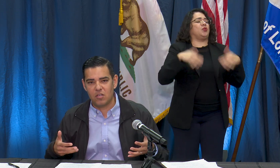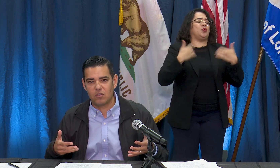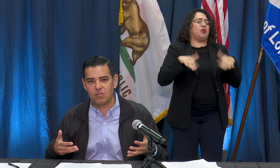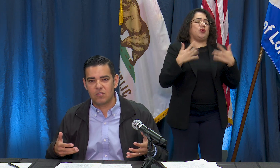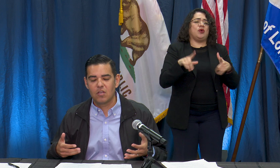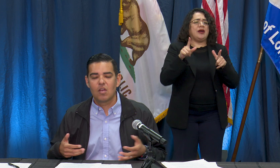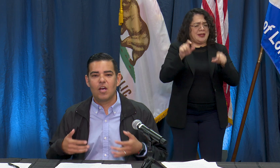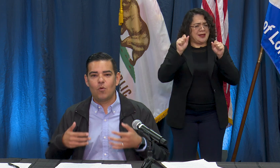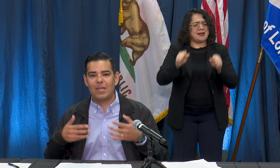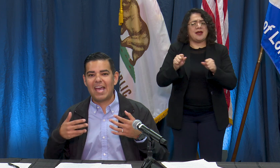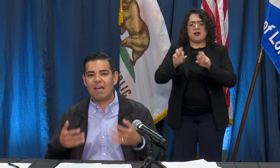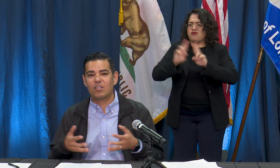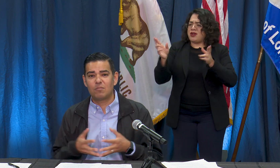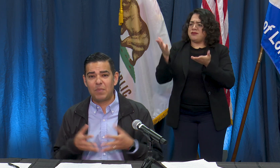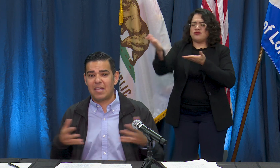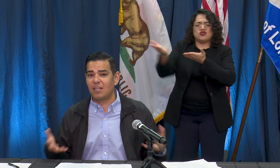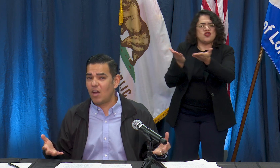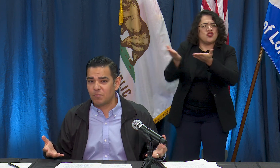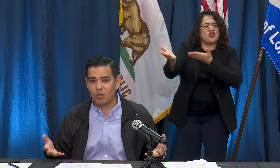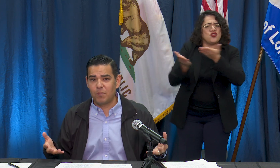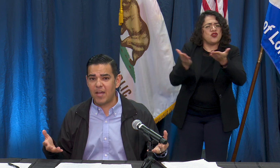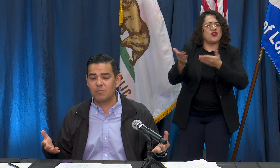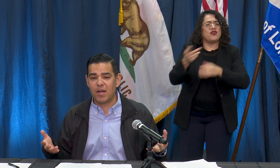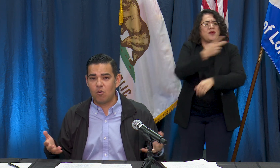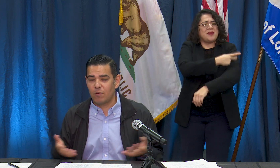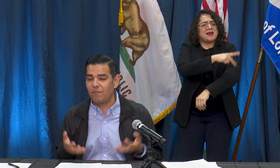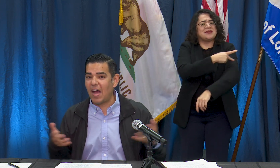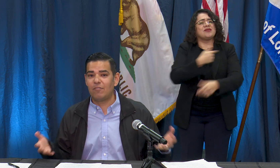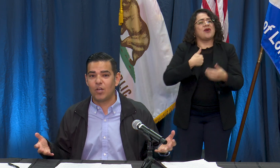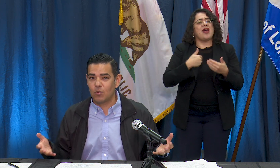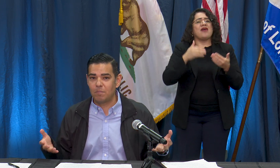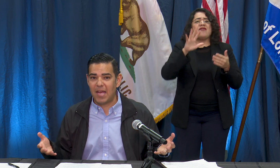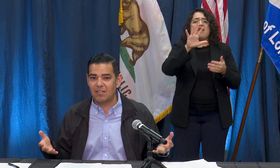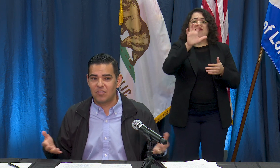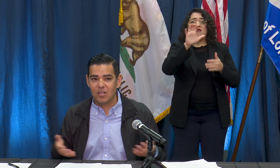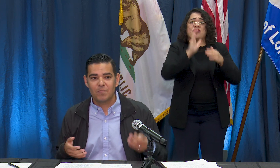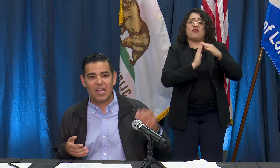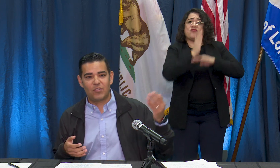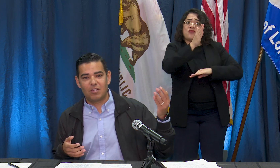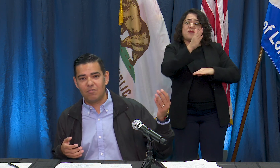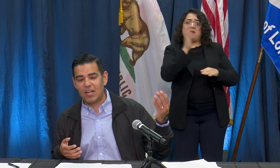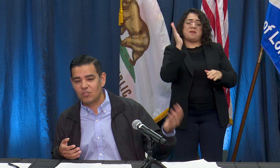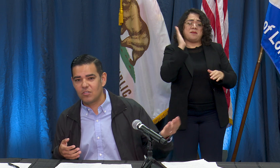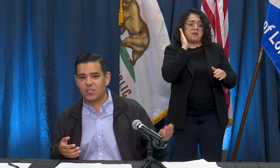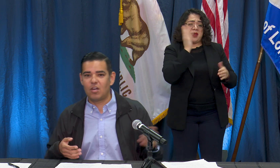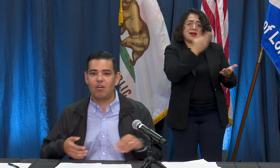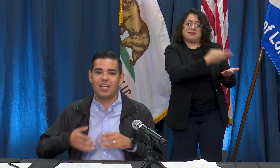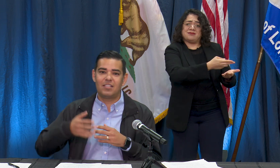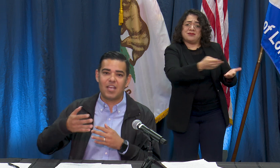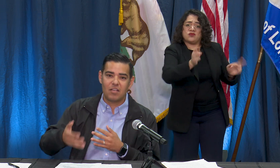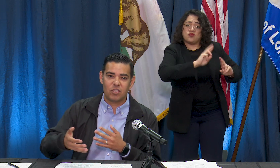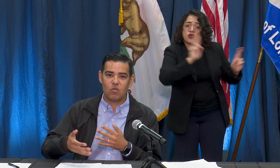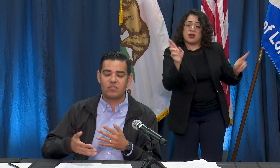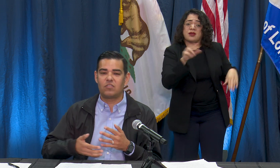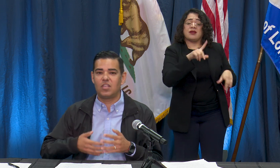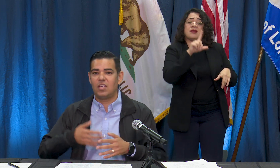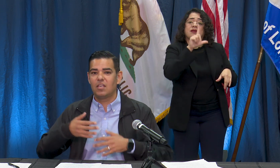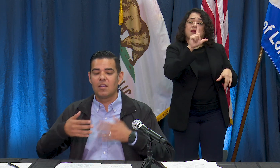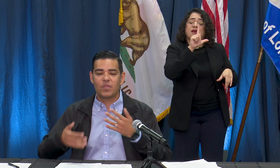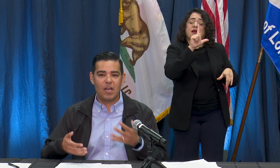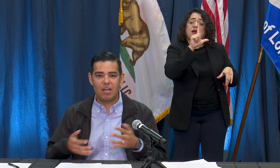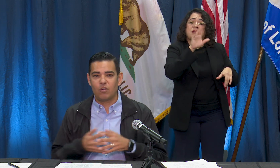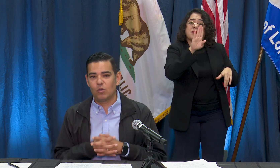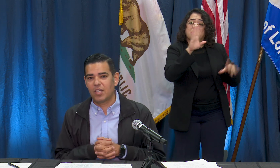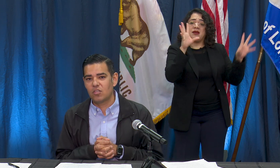in new patients. We have expanded hospital beds by over 500 beds at the convention center, in tents across the